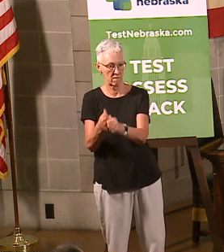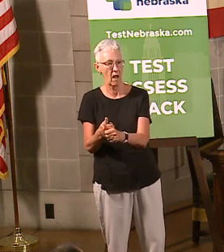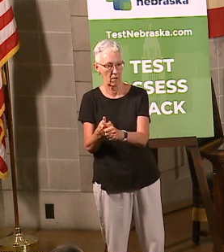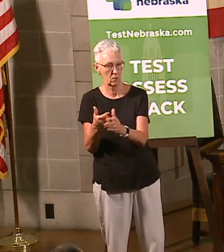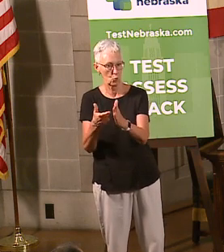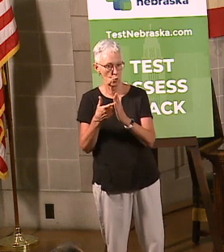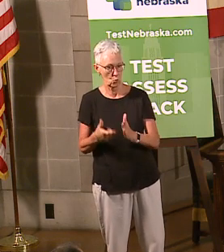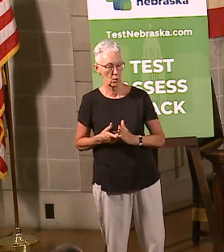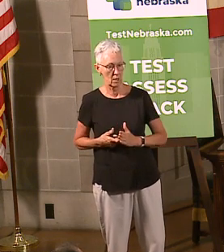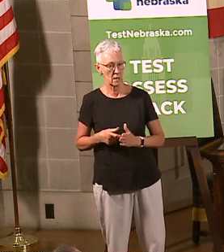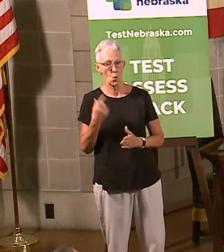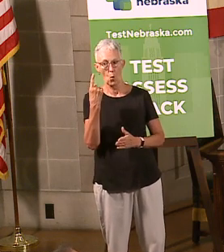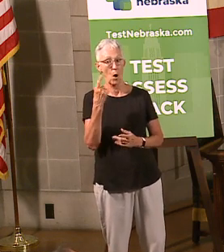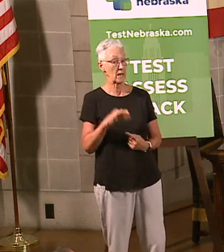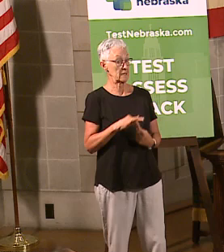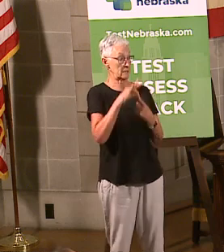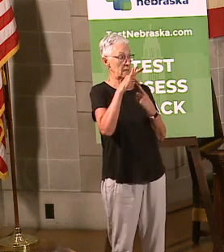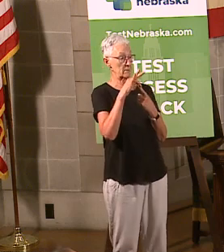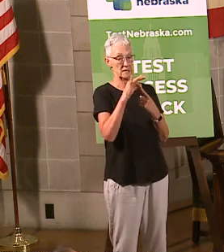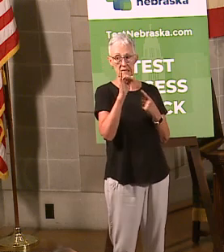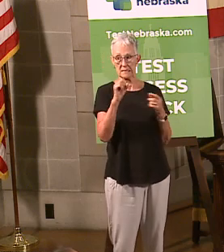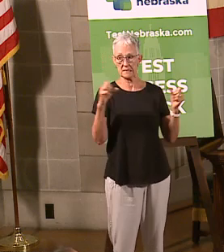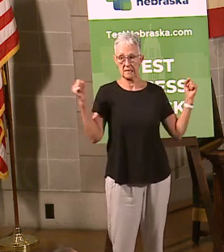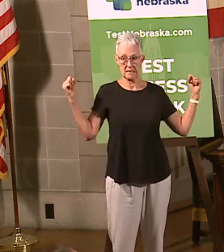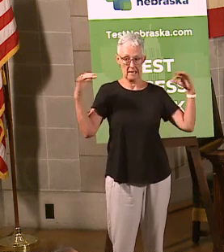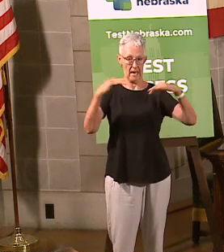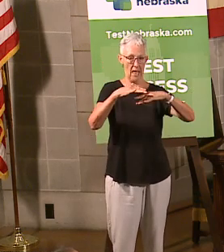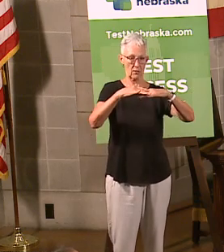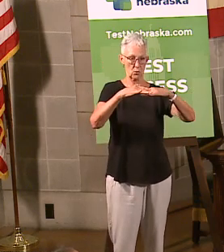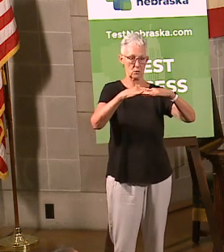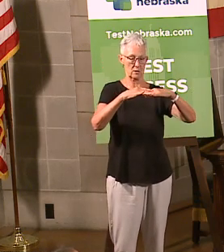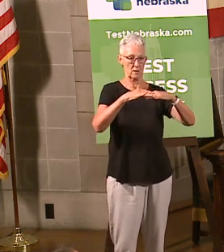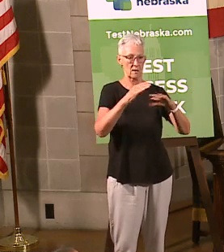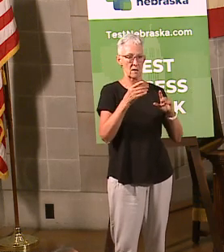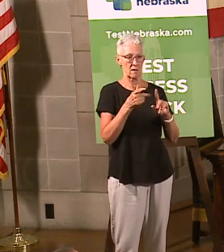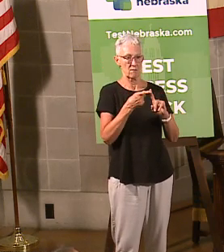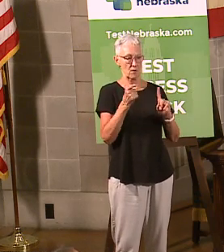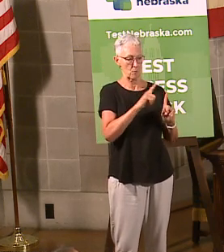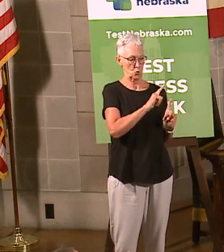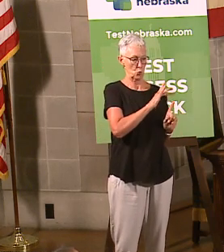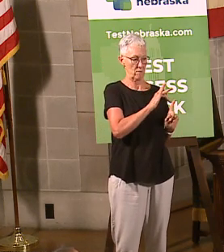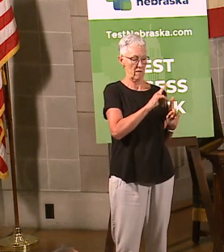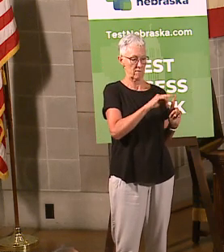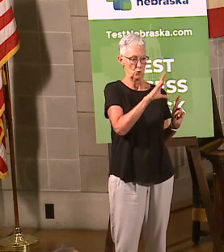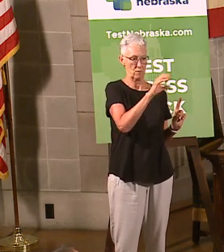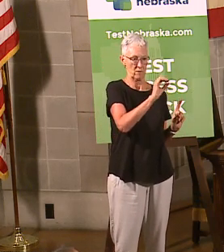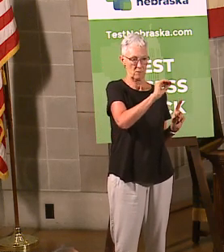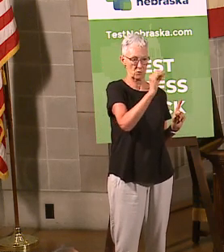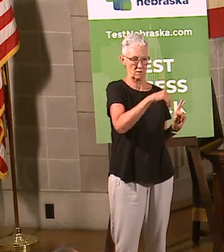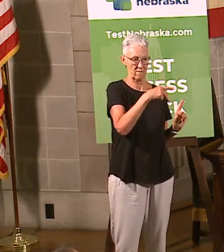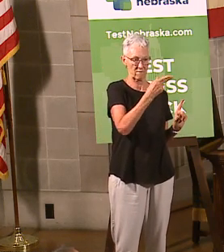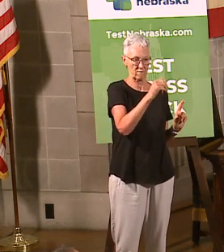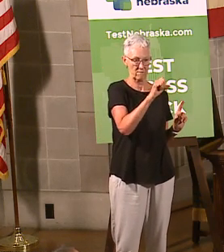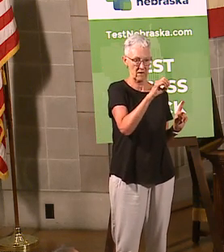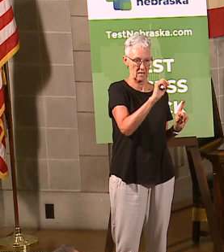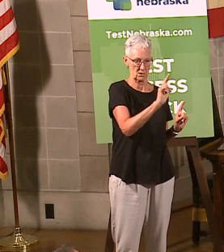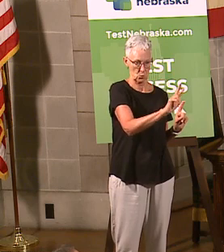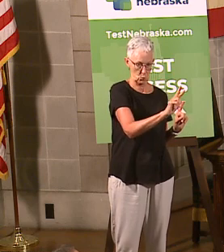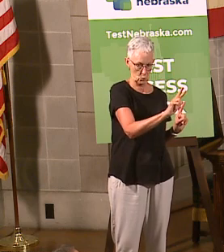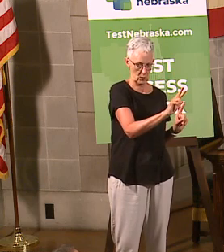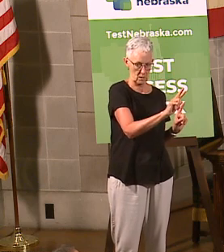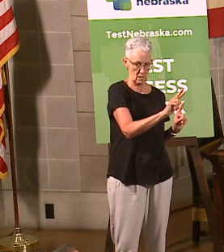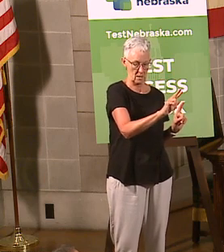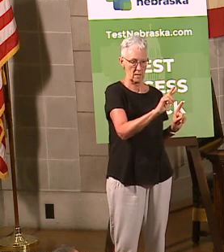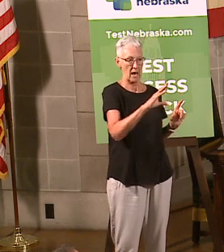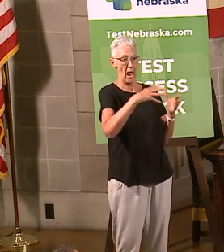exception to that is gatherings. Indoor gatherings are going from 25 to 50% in phase 3, and outdoor gatherings are going up to 75%